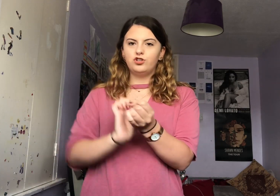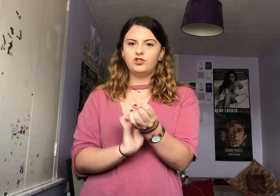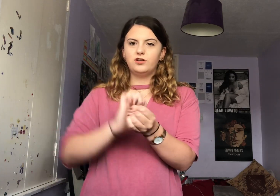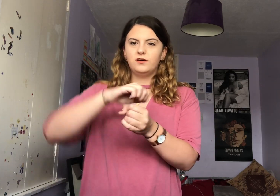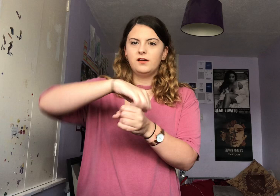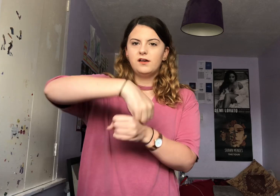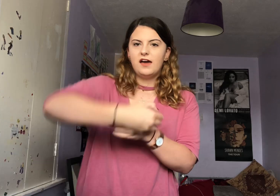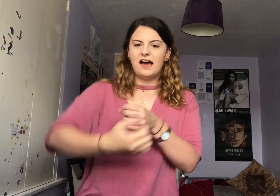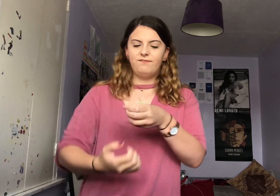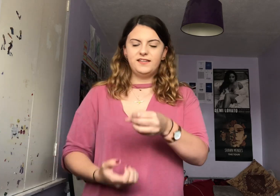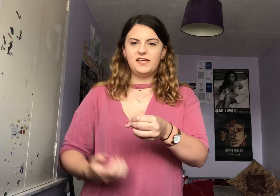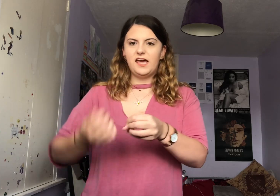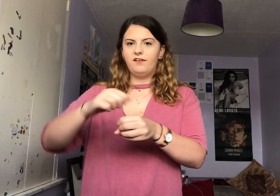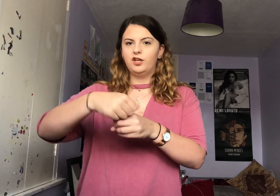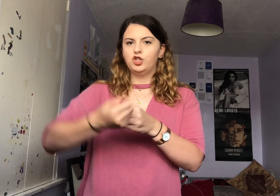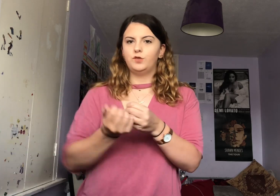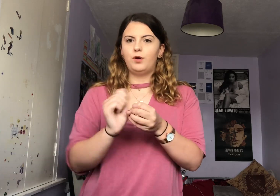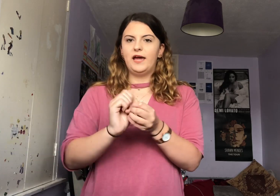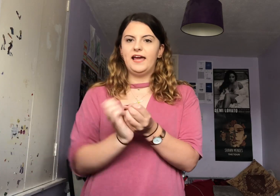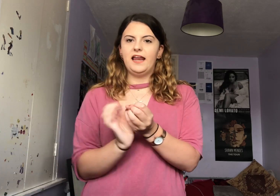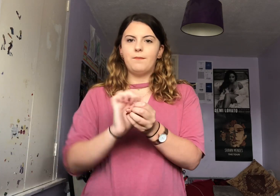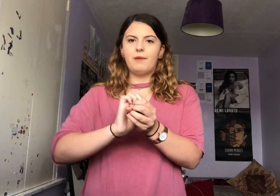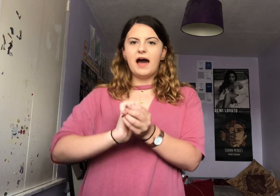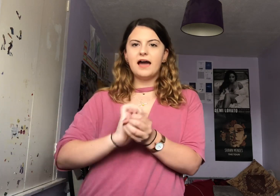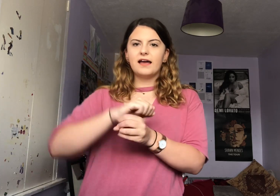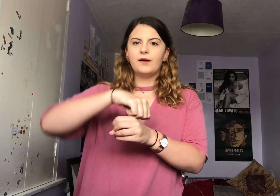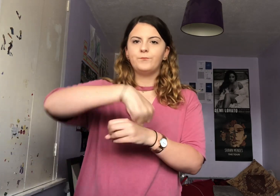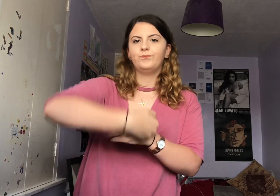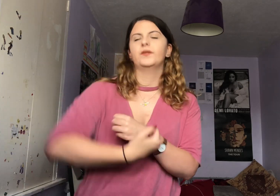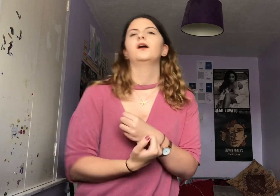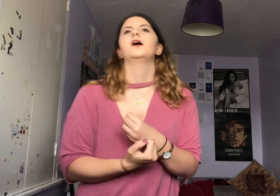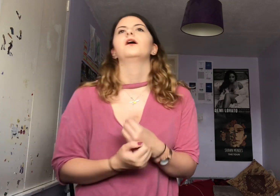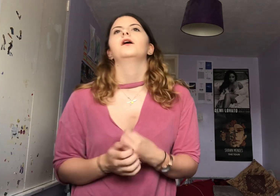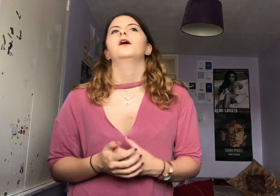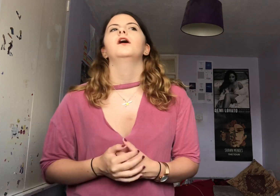just have this here, and then just peel it back.